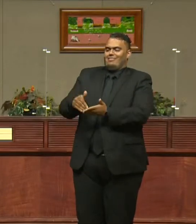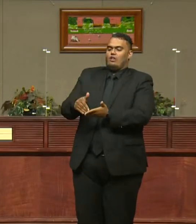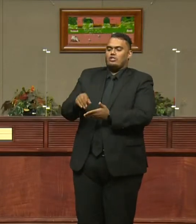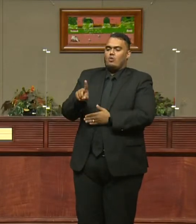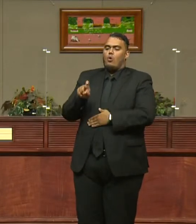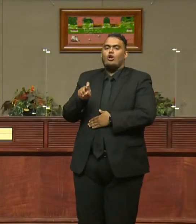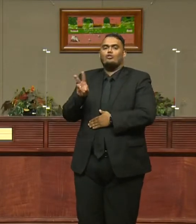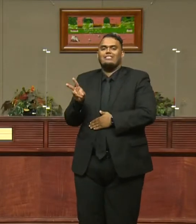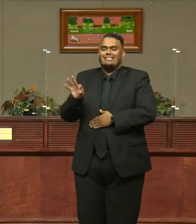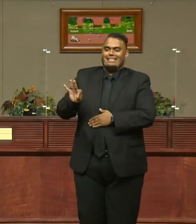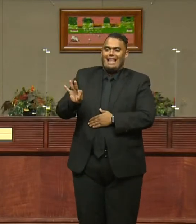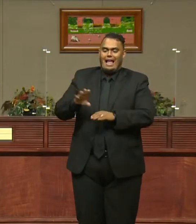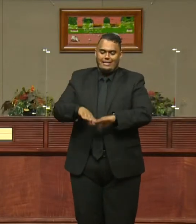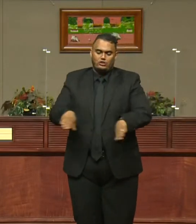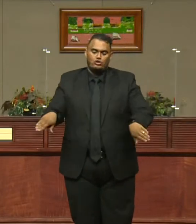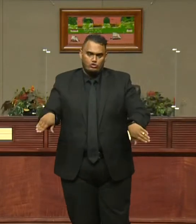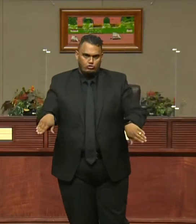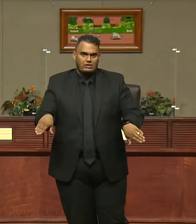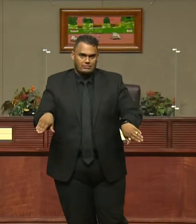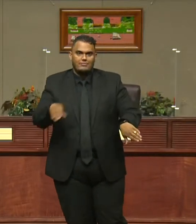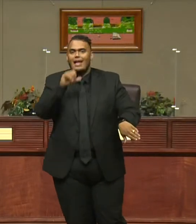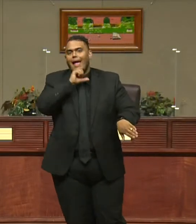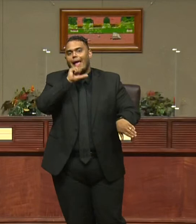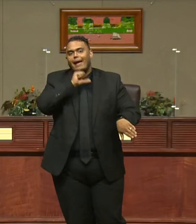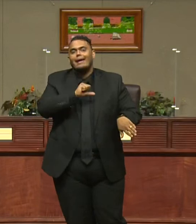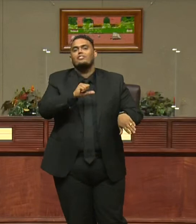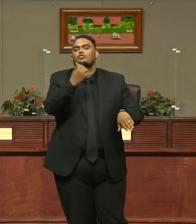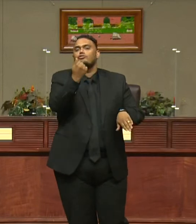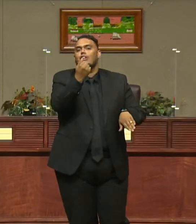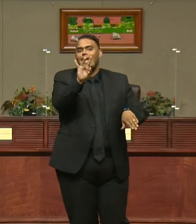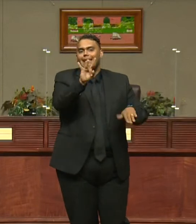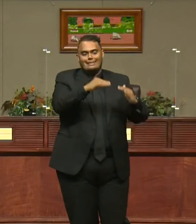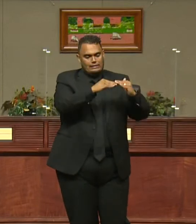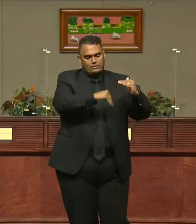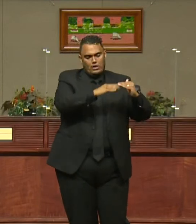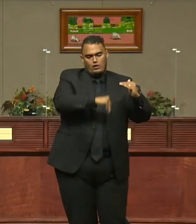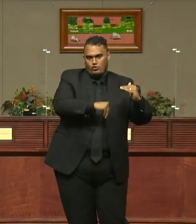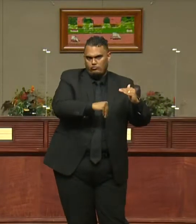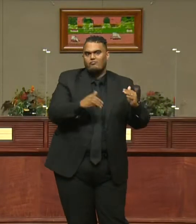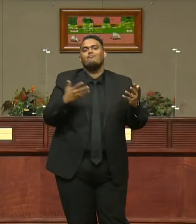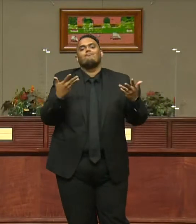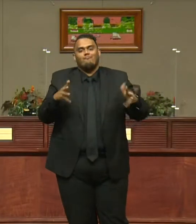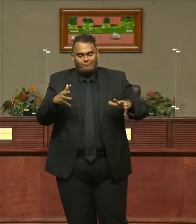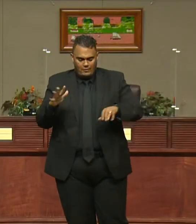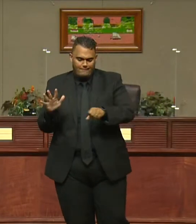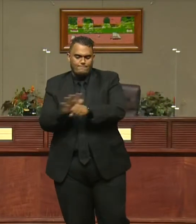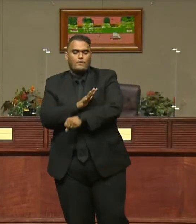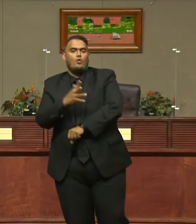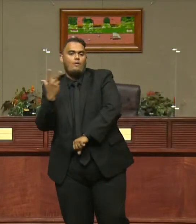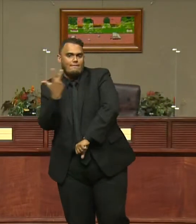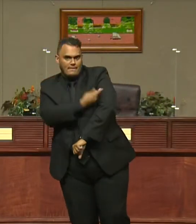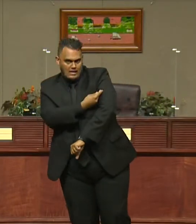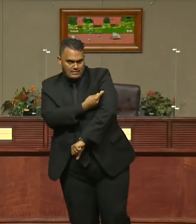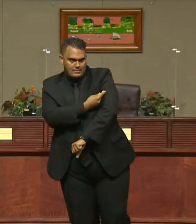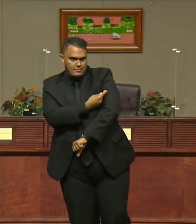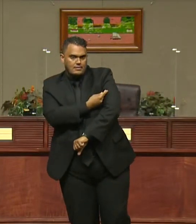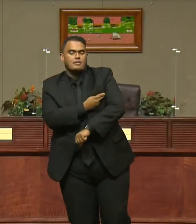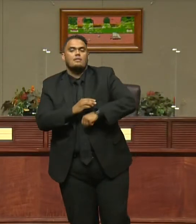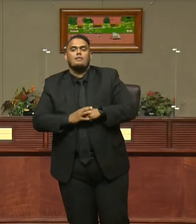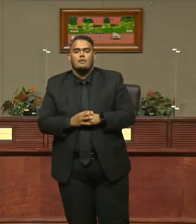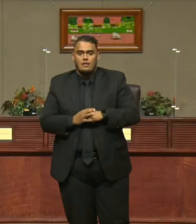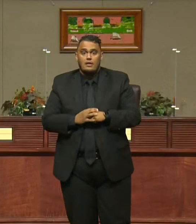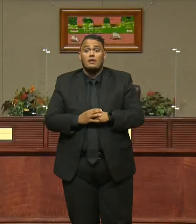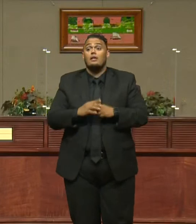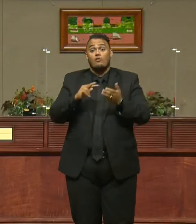8,169 children under 18 have been fully vaccinated, and that have received more than one